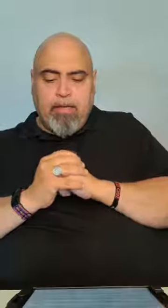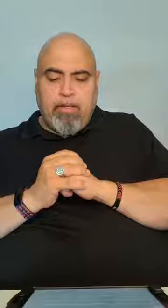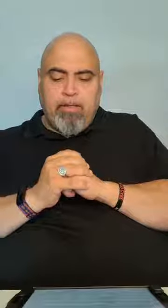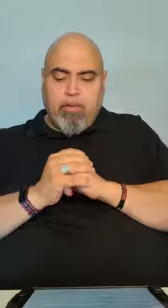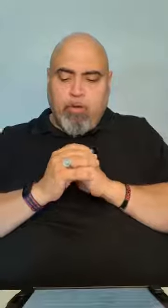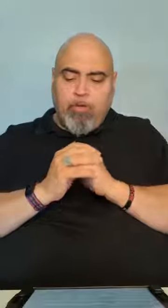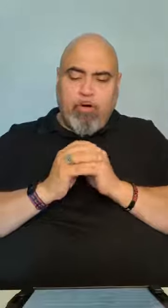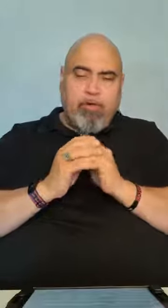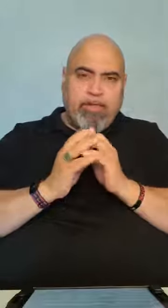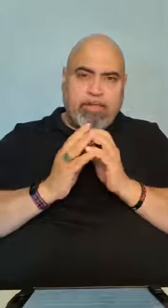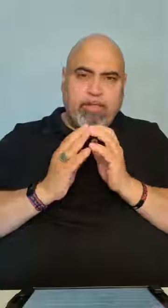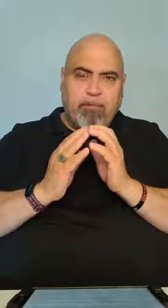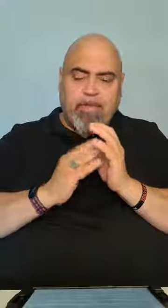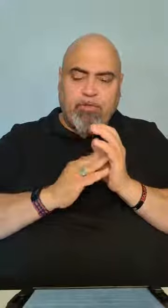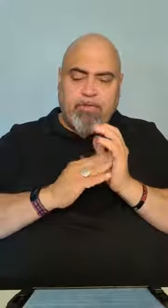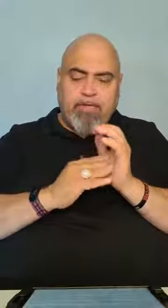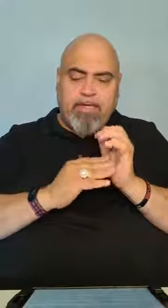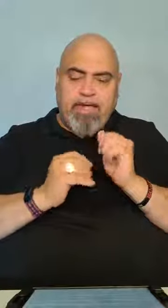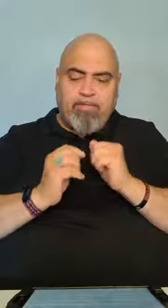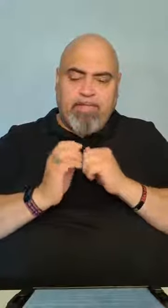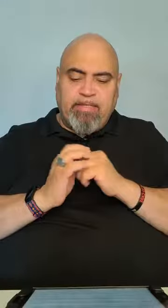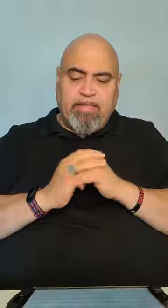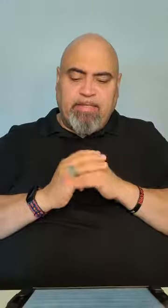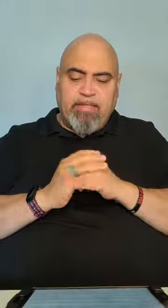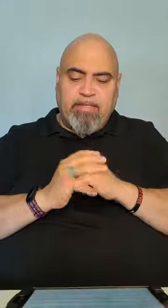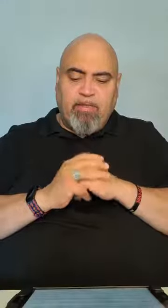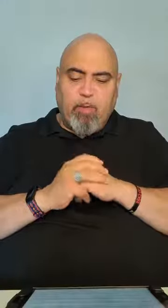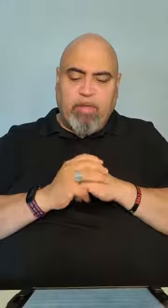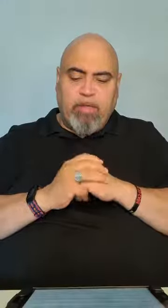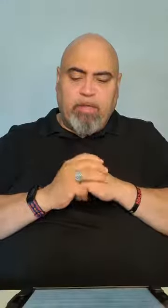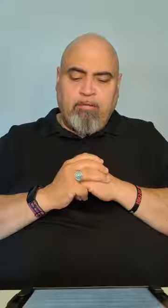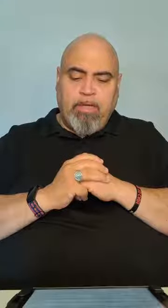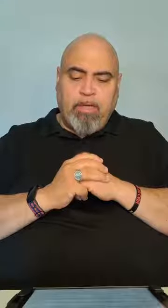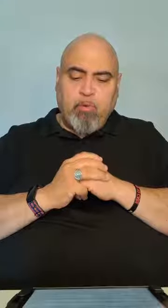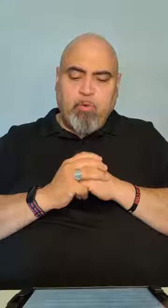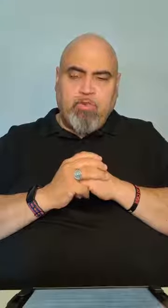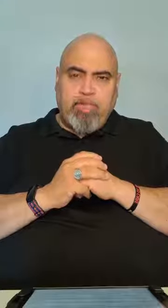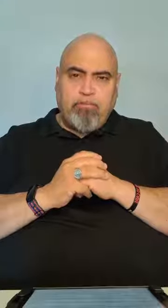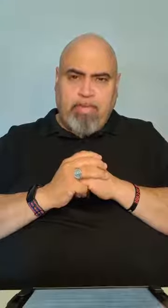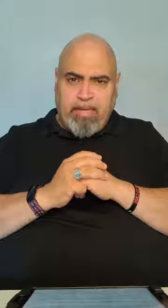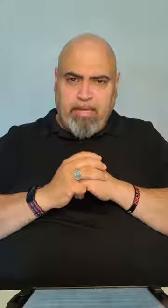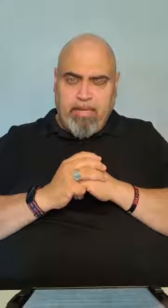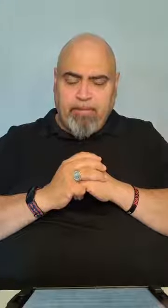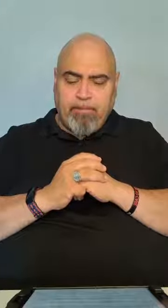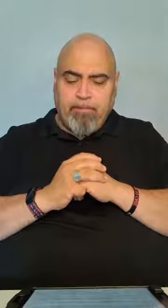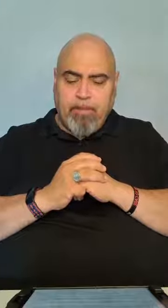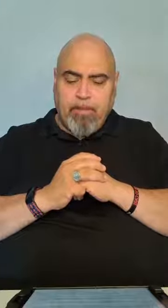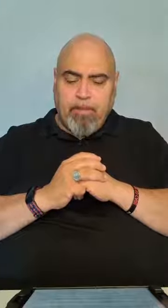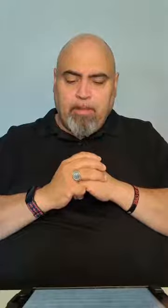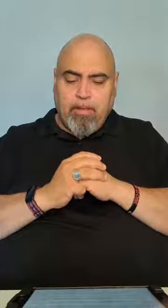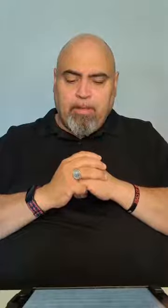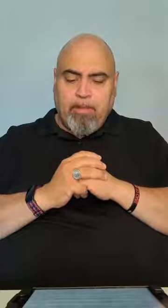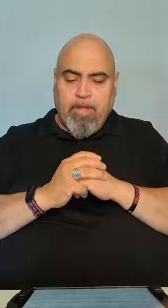39, these words are accredited to the Master. It says, "And this is the will of him who sent me, that I